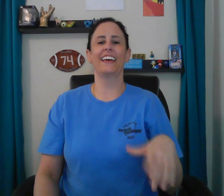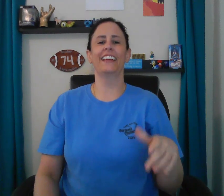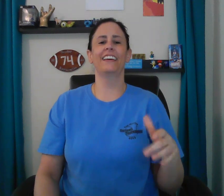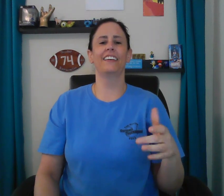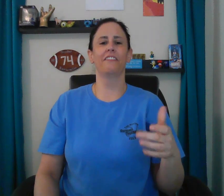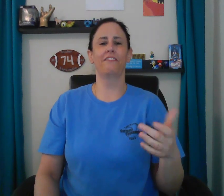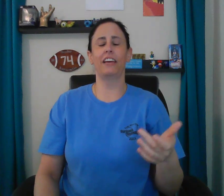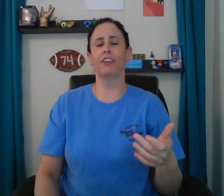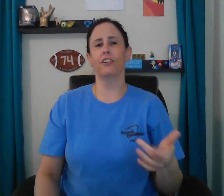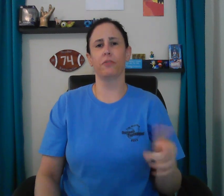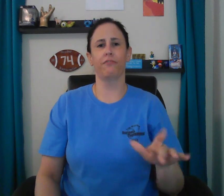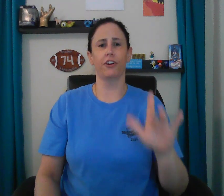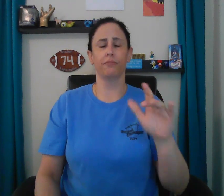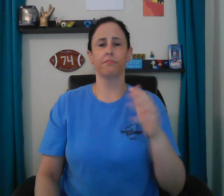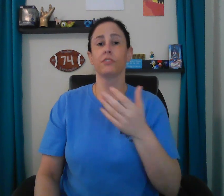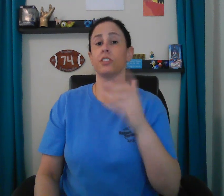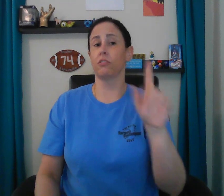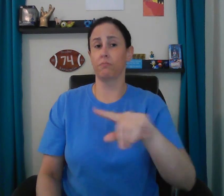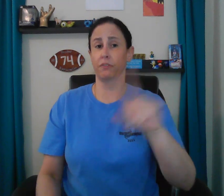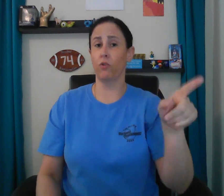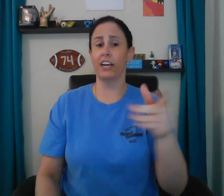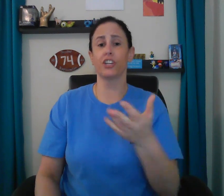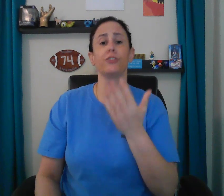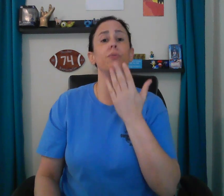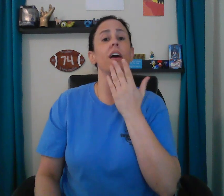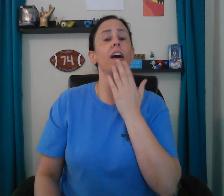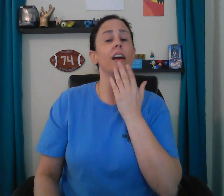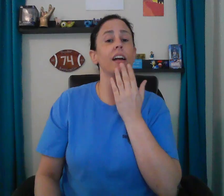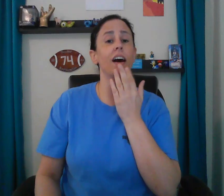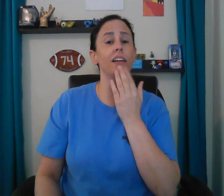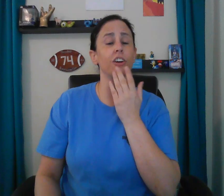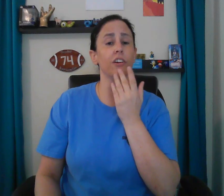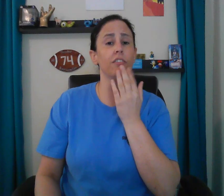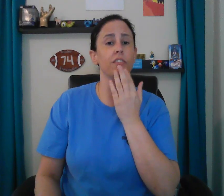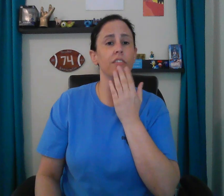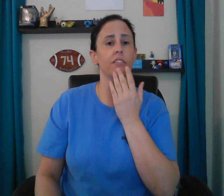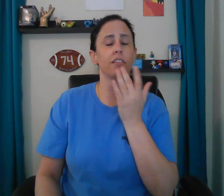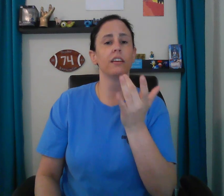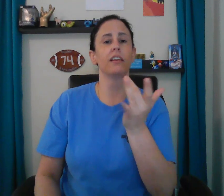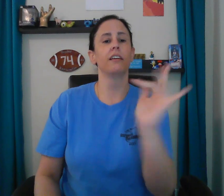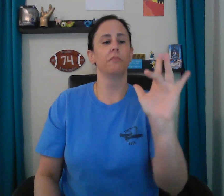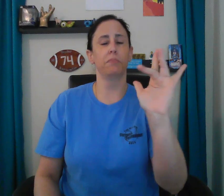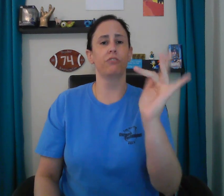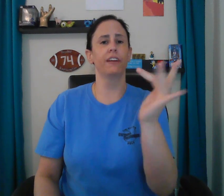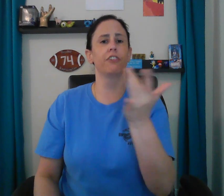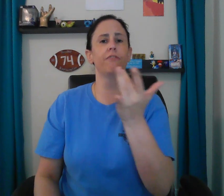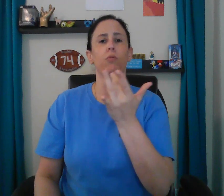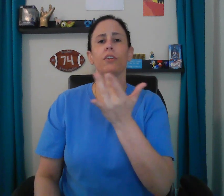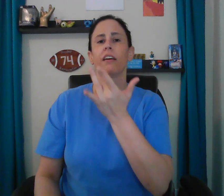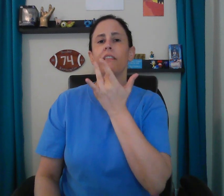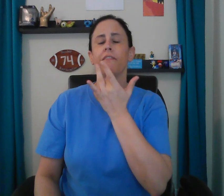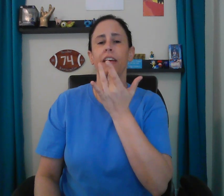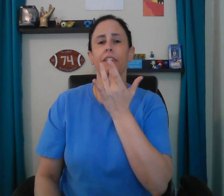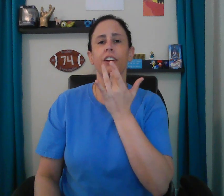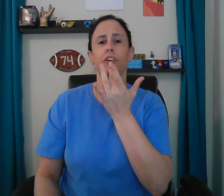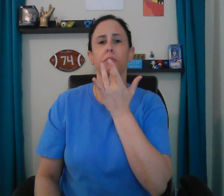then favorite or prefer. So before I showed you color, middle finger forward, favorite or